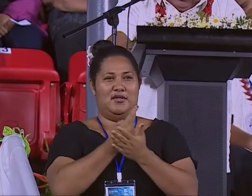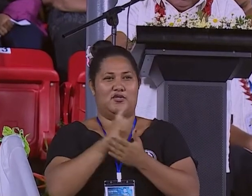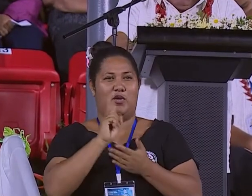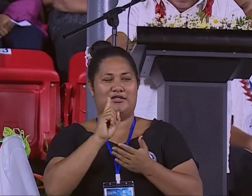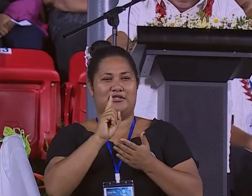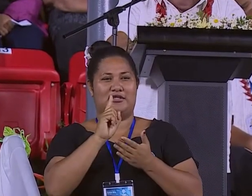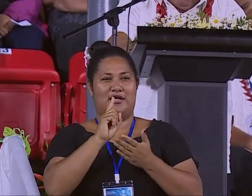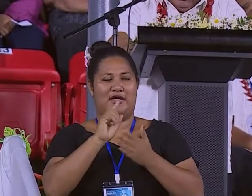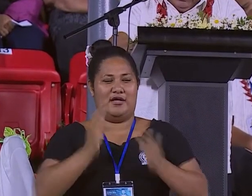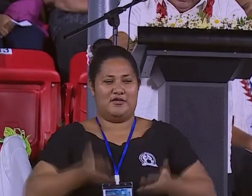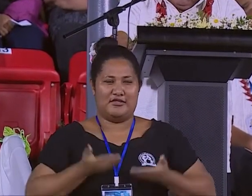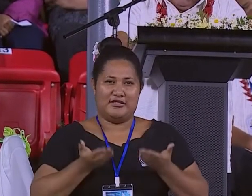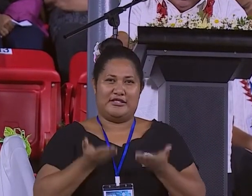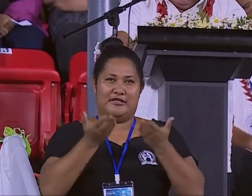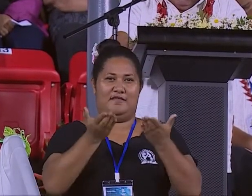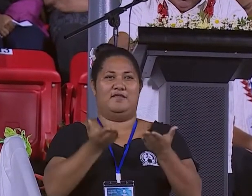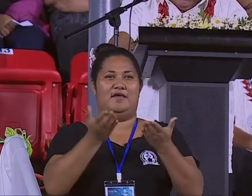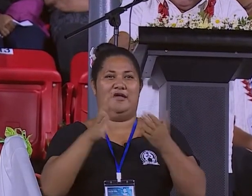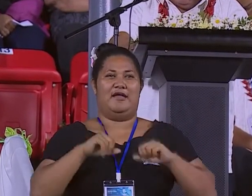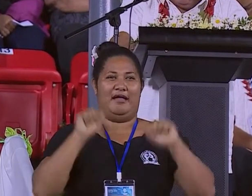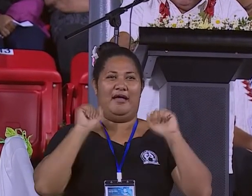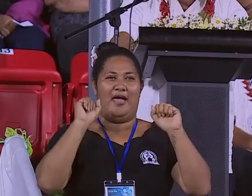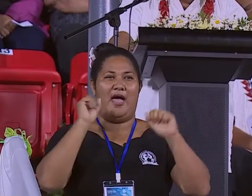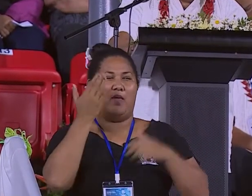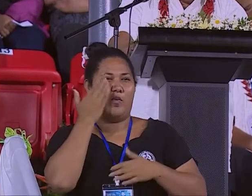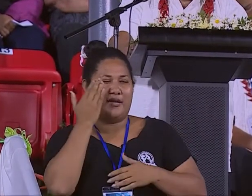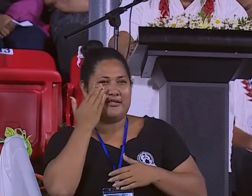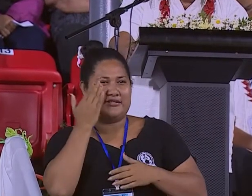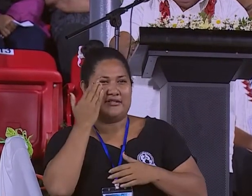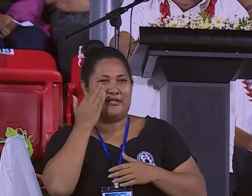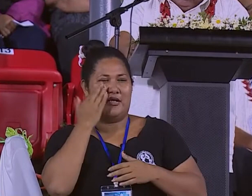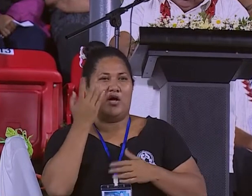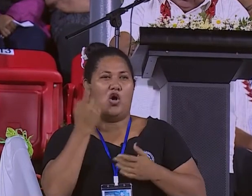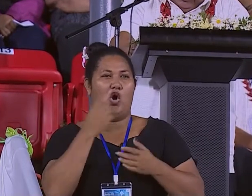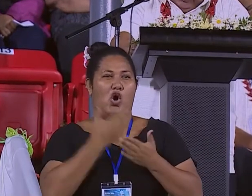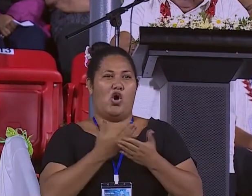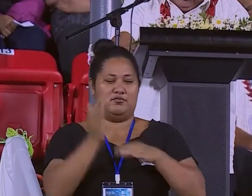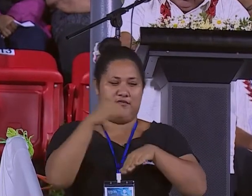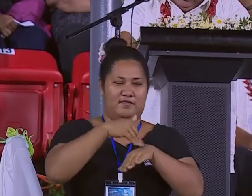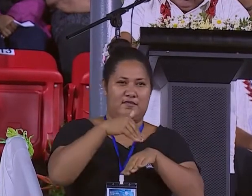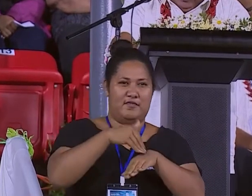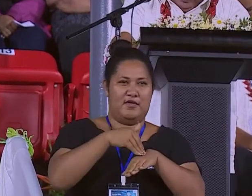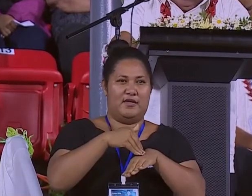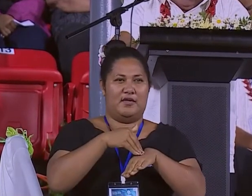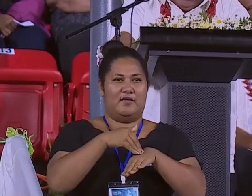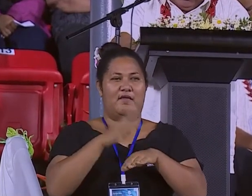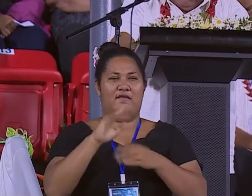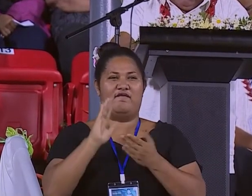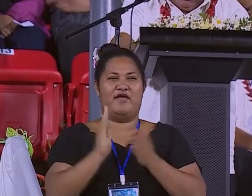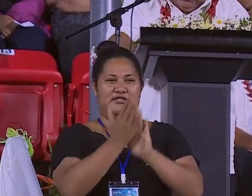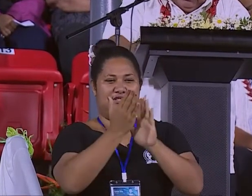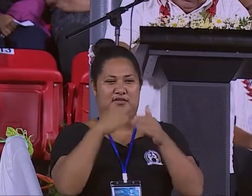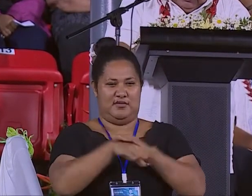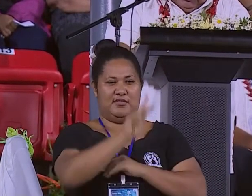lift the bar and raise awareness on vital issues facing our